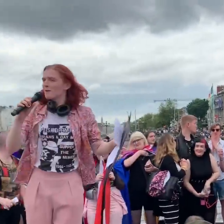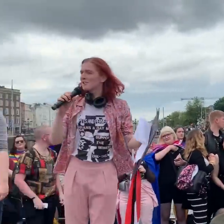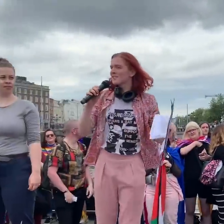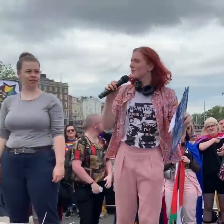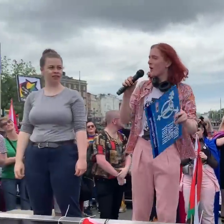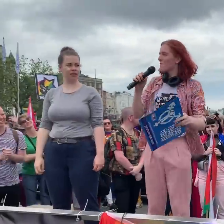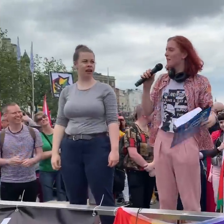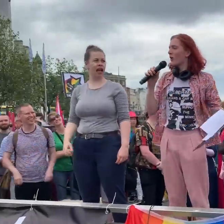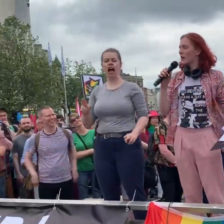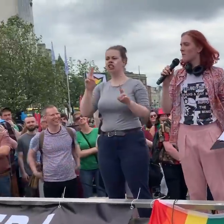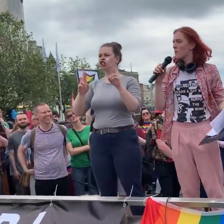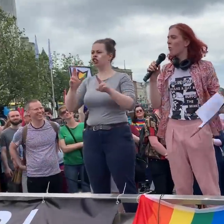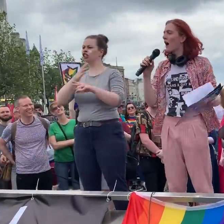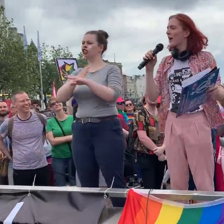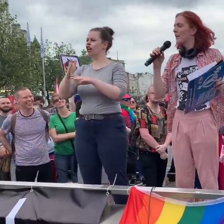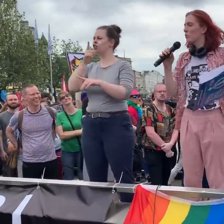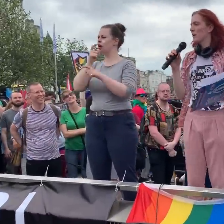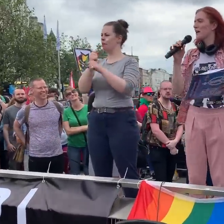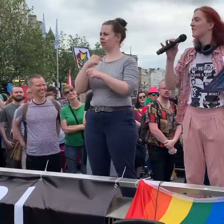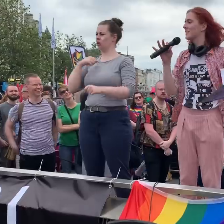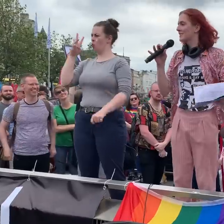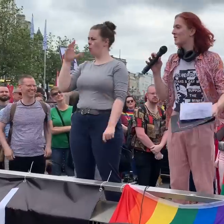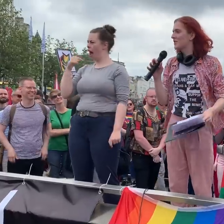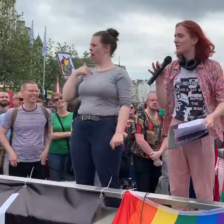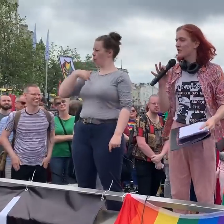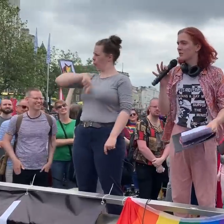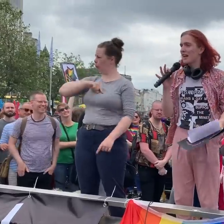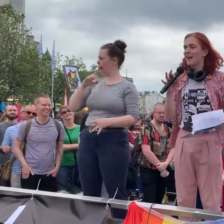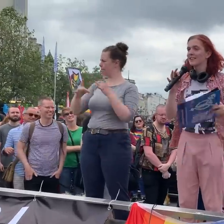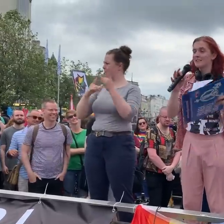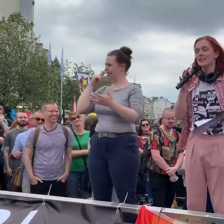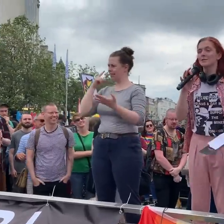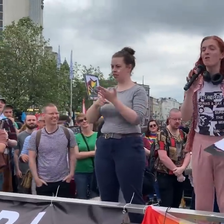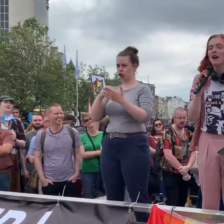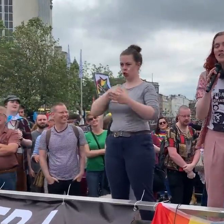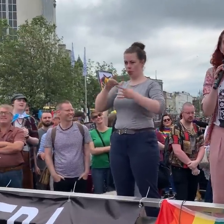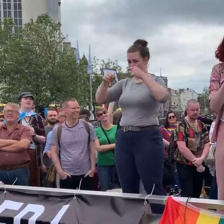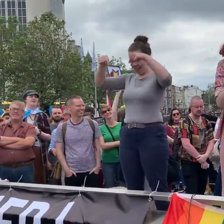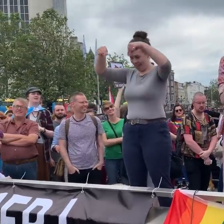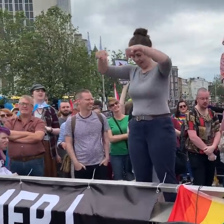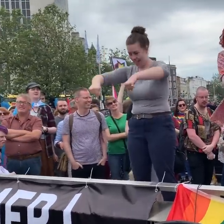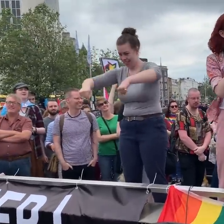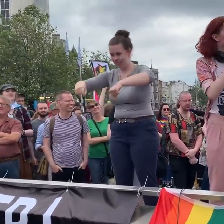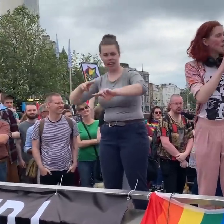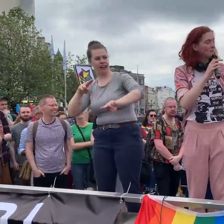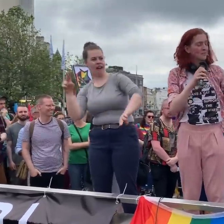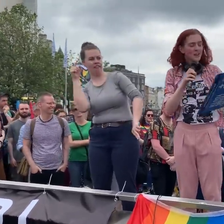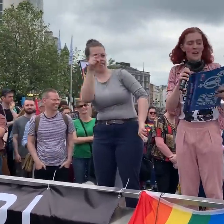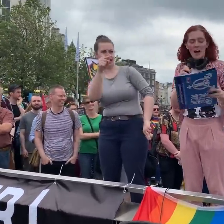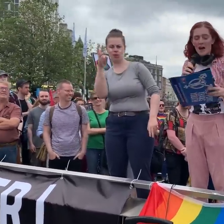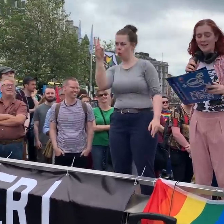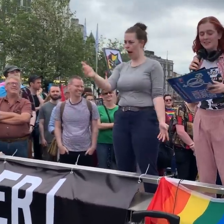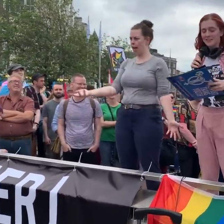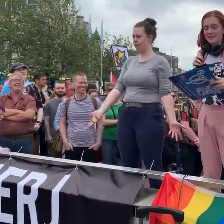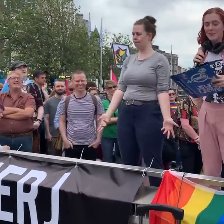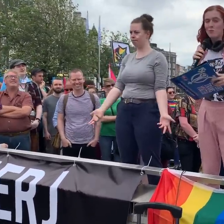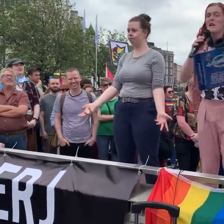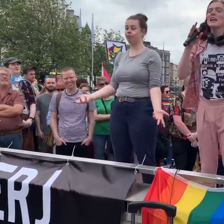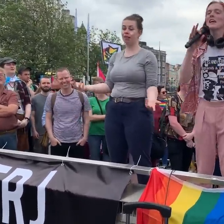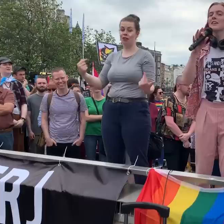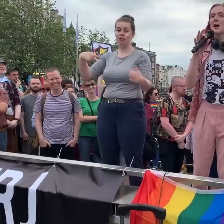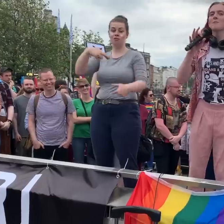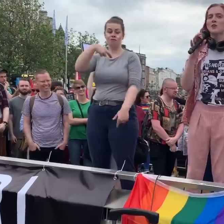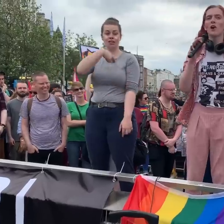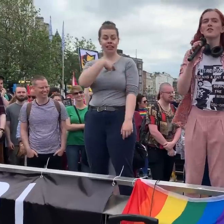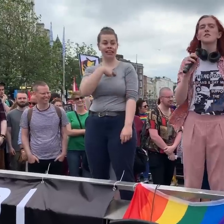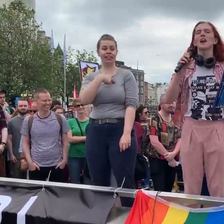I suppose I should start by talking about why we made the decision to attend this Pride rather than that one. And